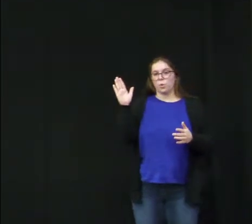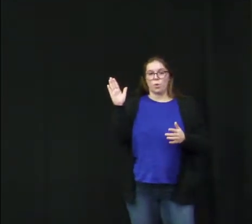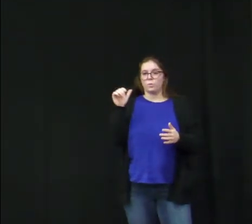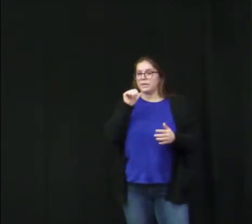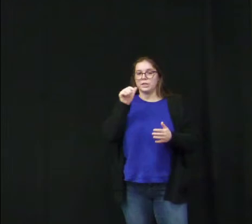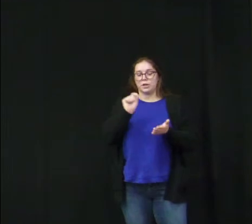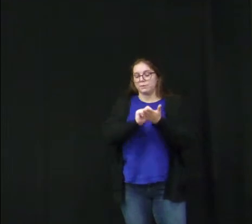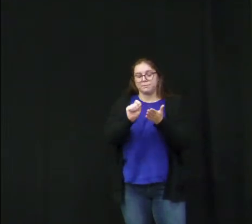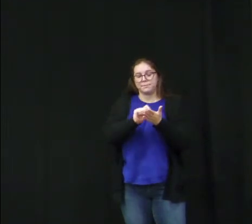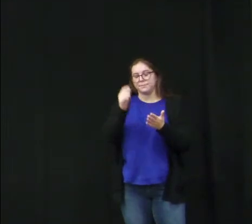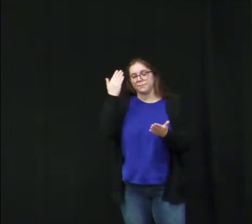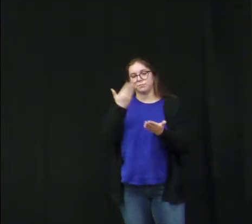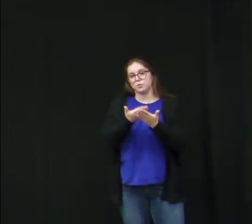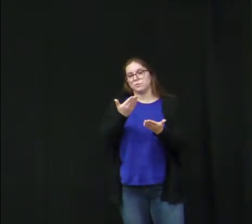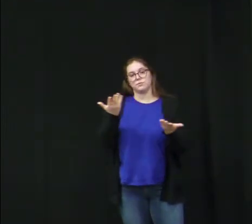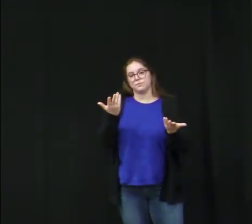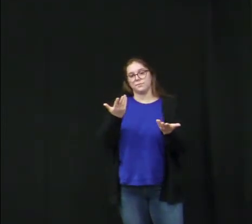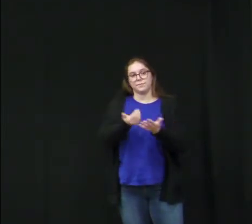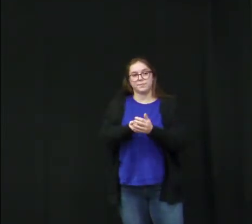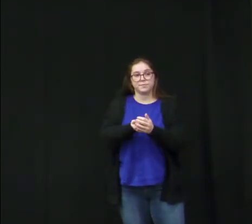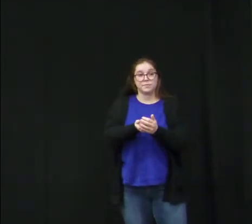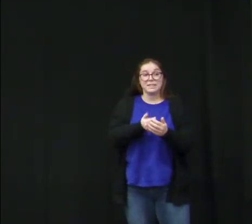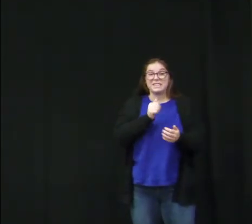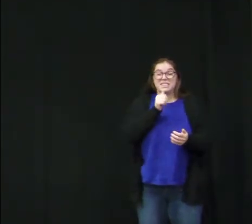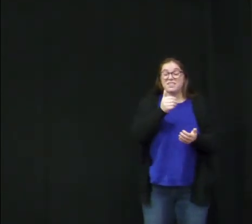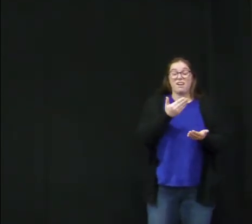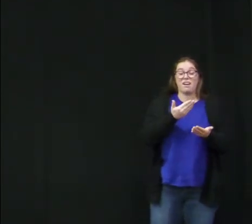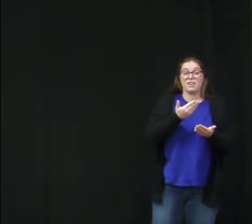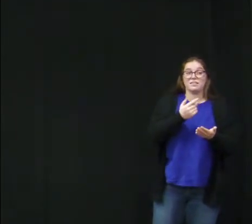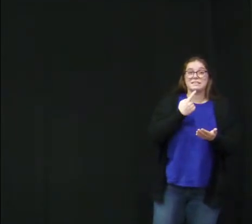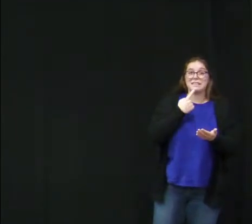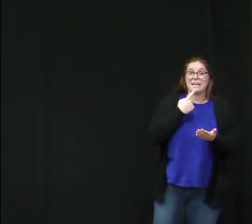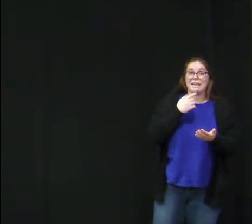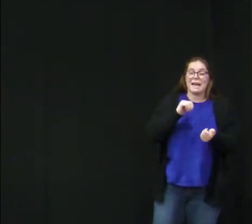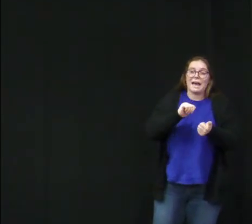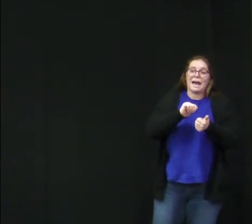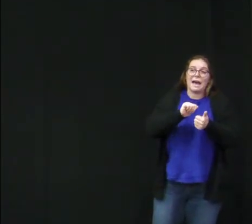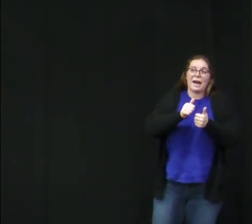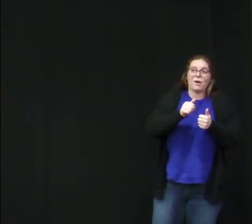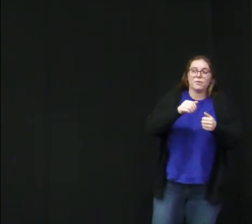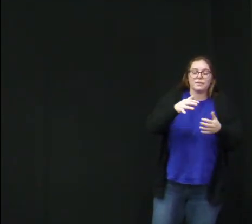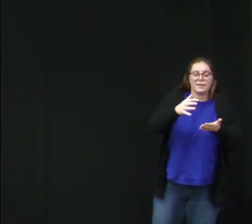these areas, but it doesn't say, how they know that information.